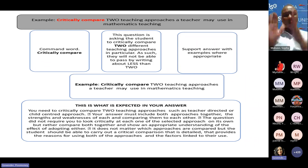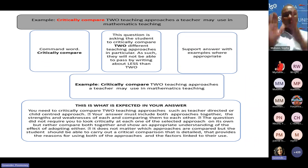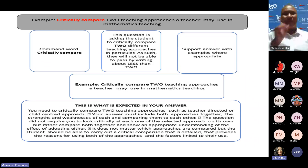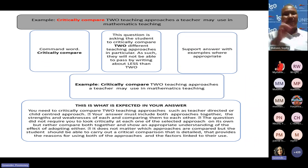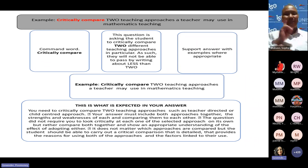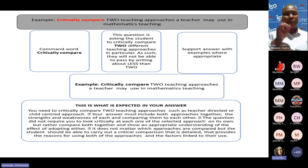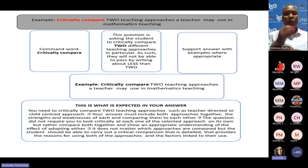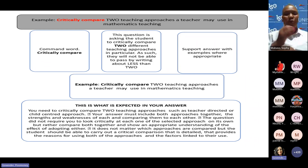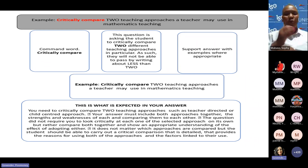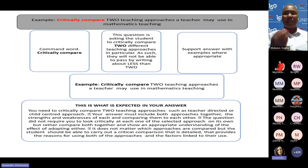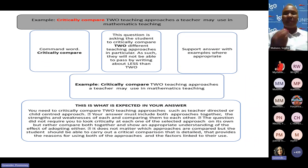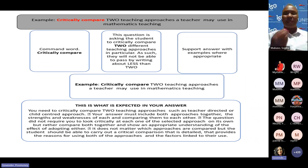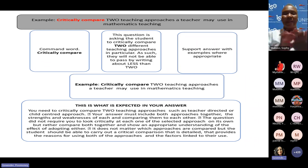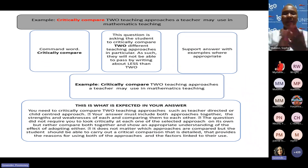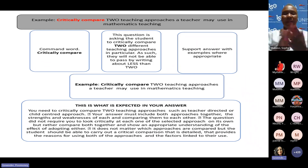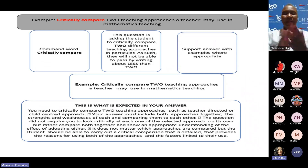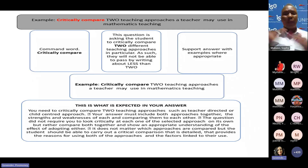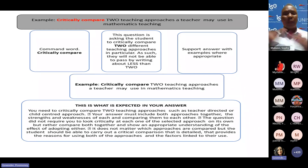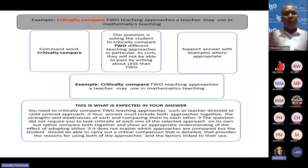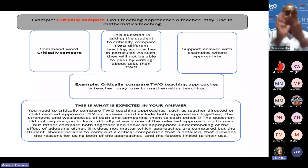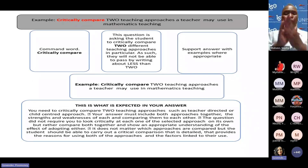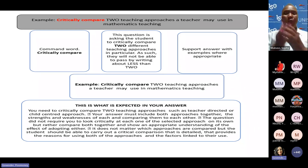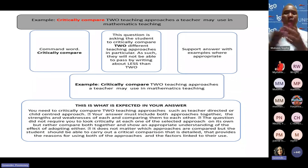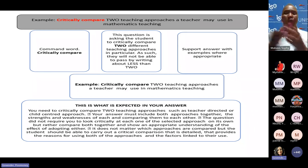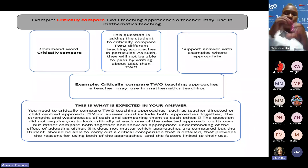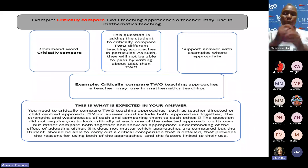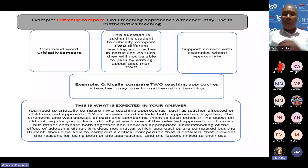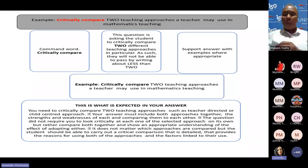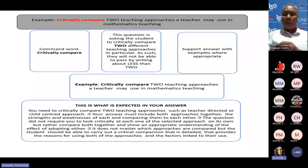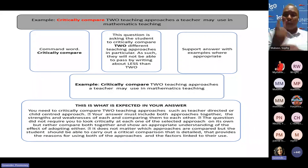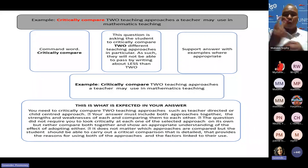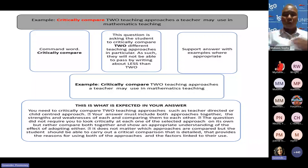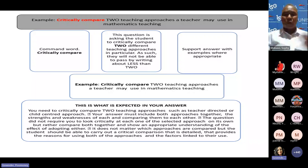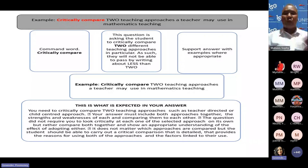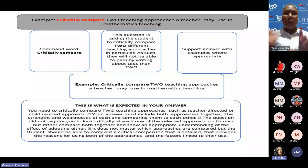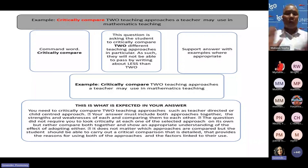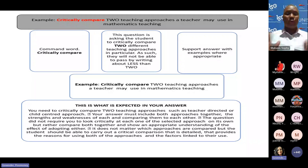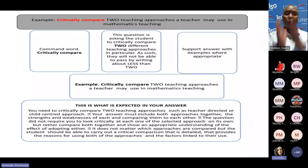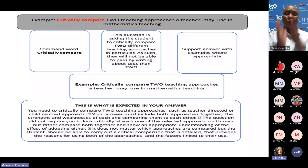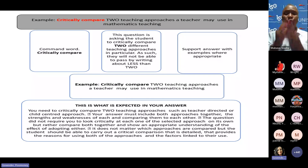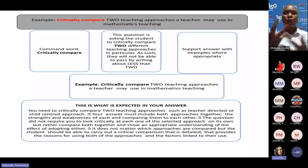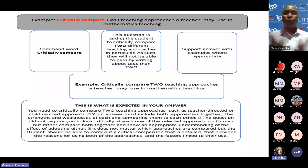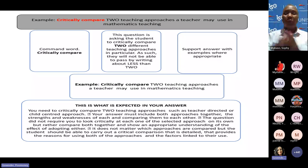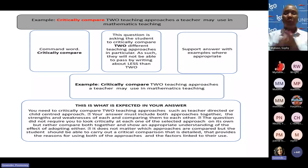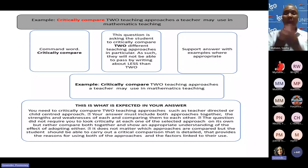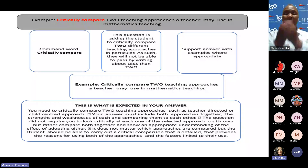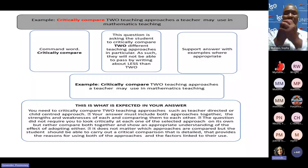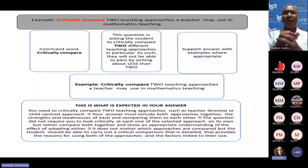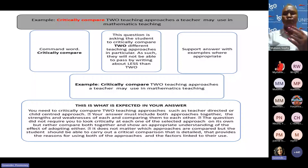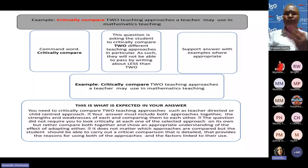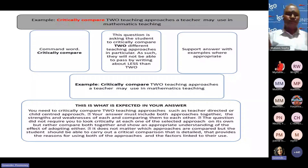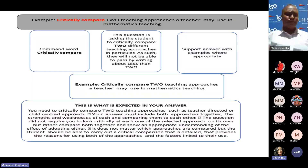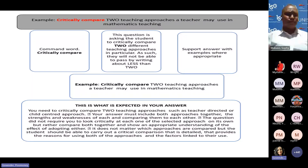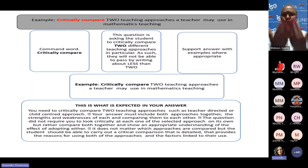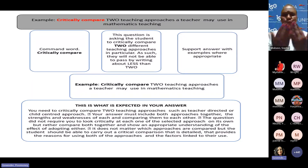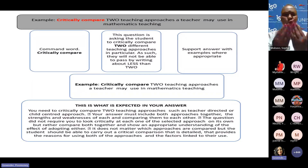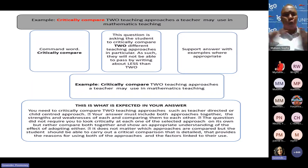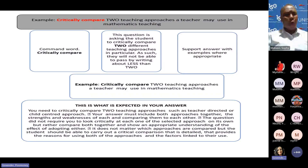child-centered approach. Your answer must include both approaches together. And here, when you're comparing, you would look at strengths